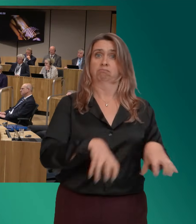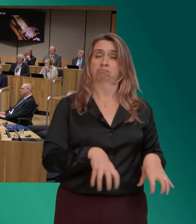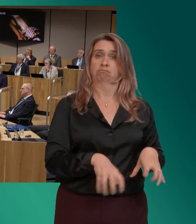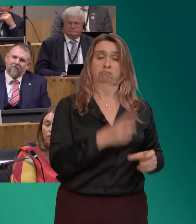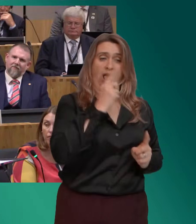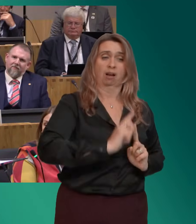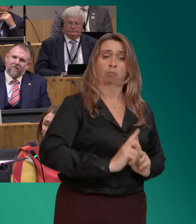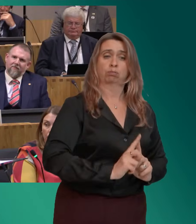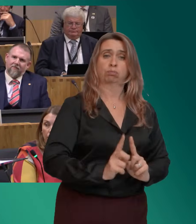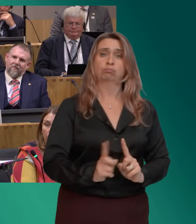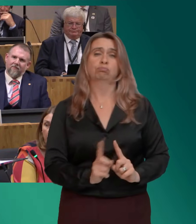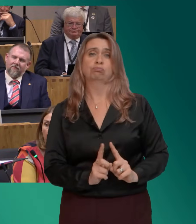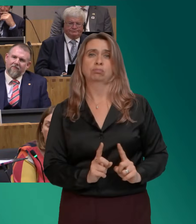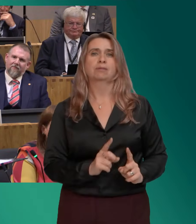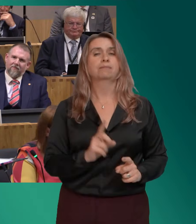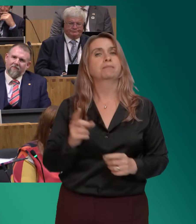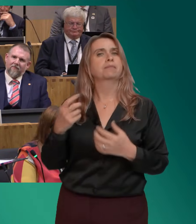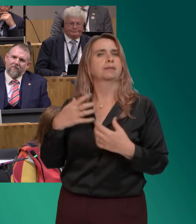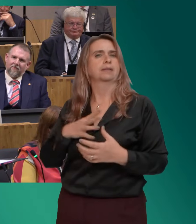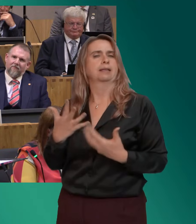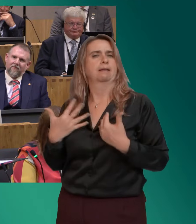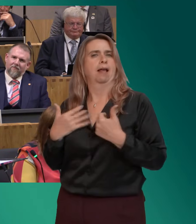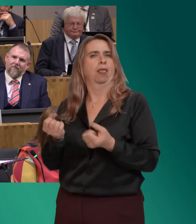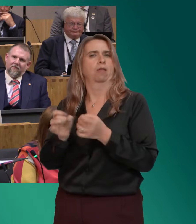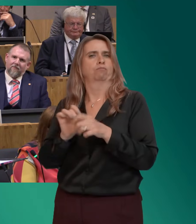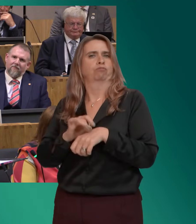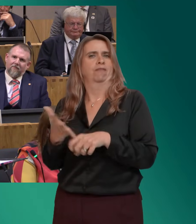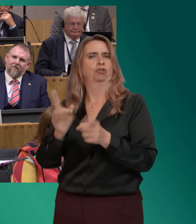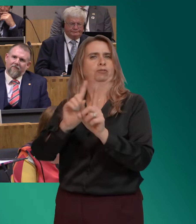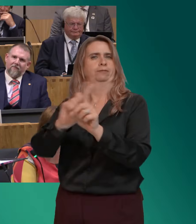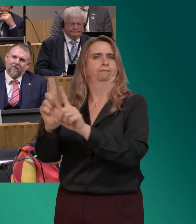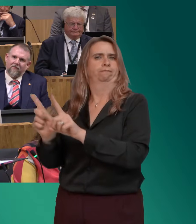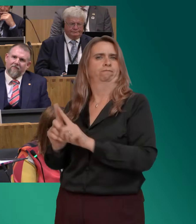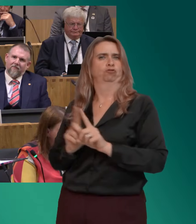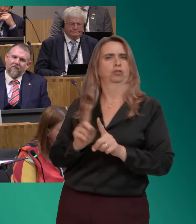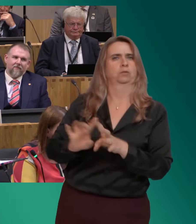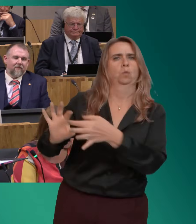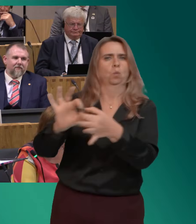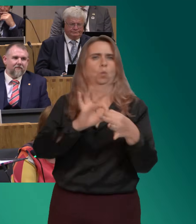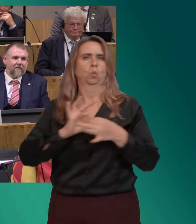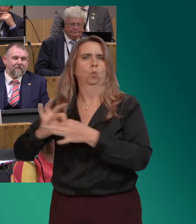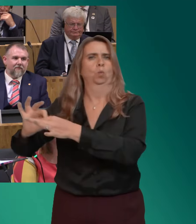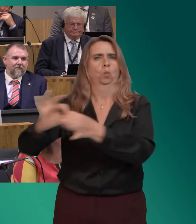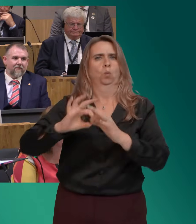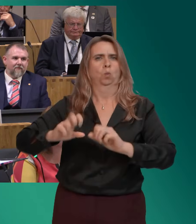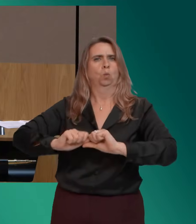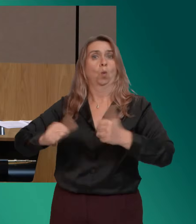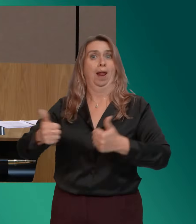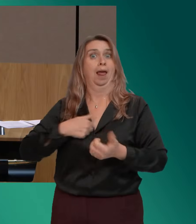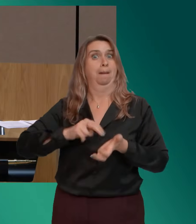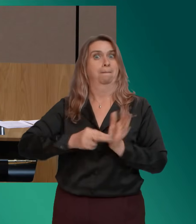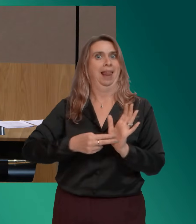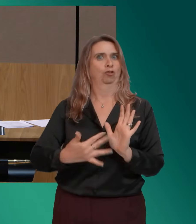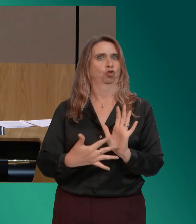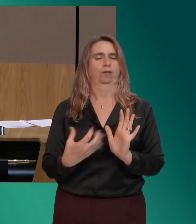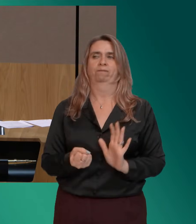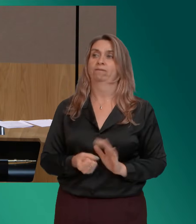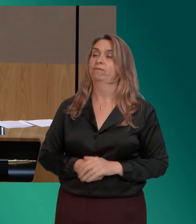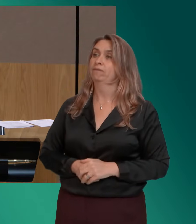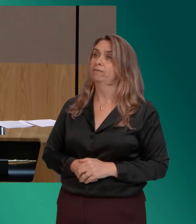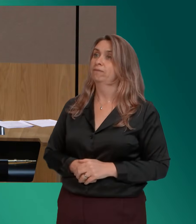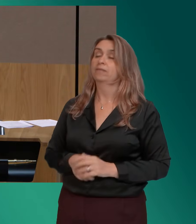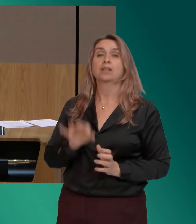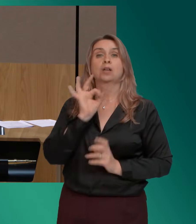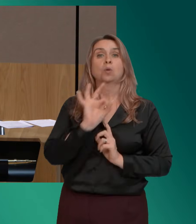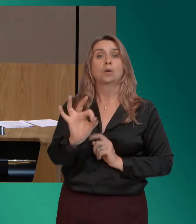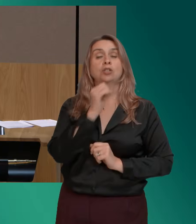importance of allied health professionals operate effectively and that is reflected in our plans. Question 2,